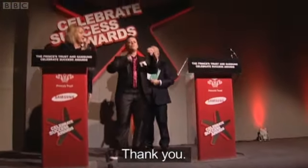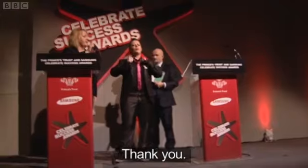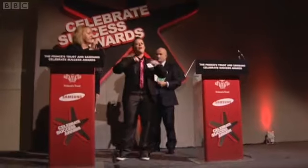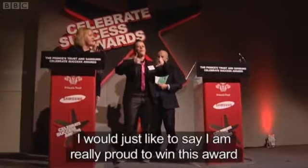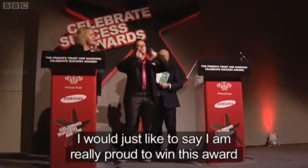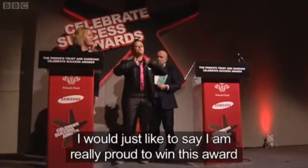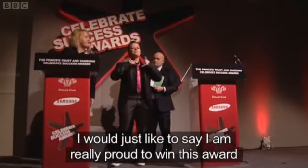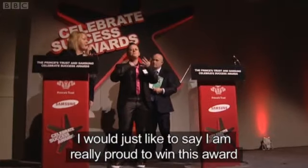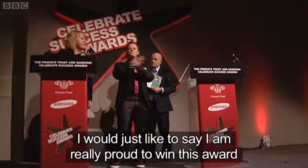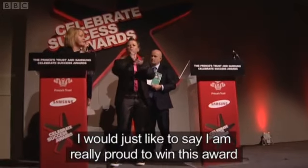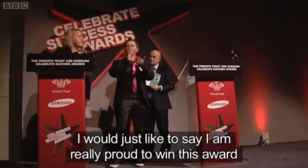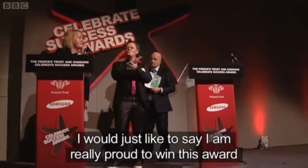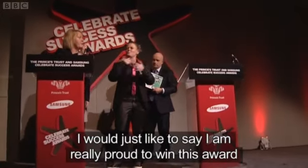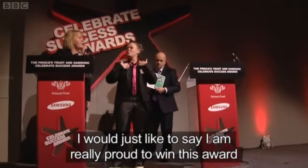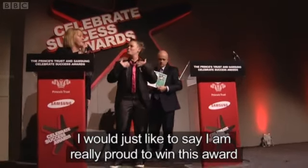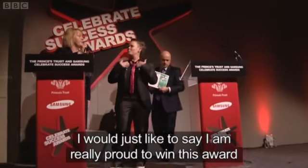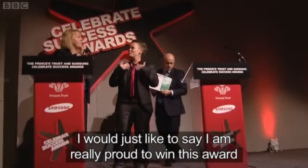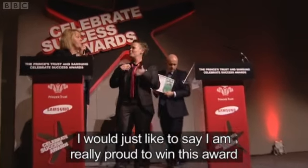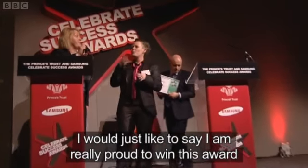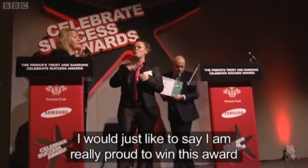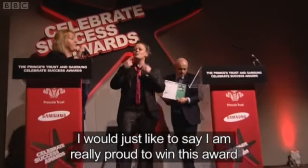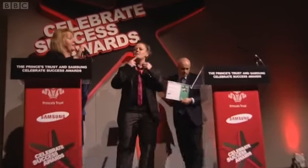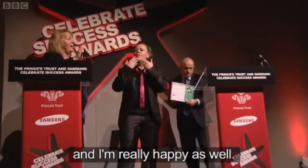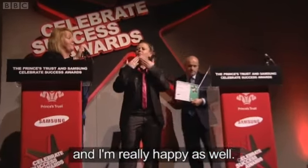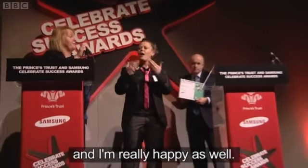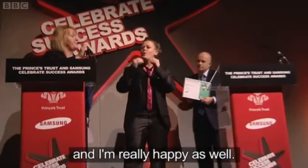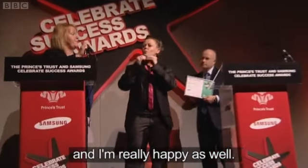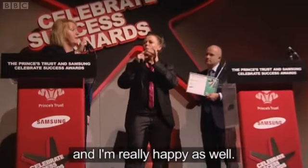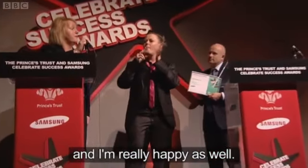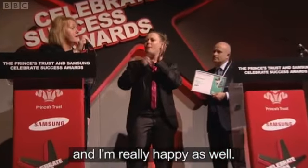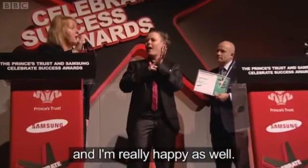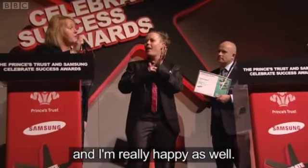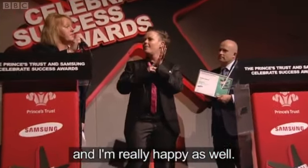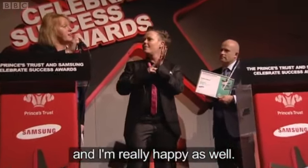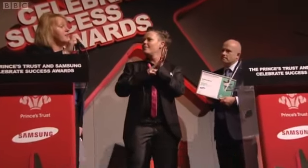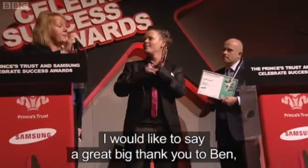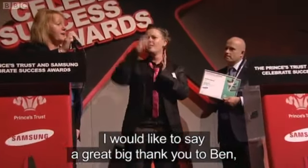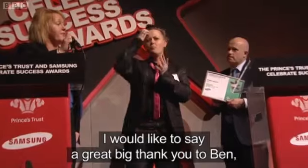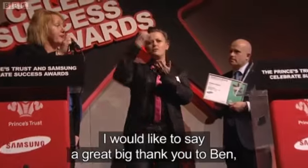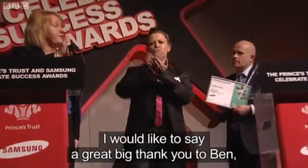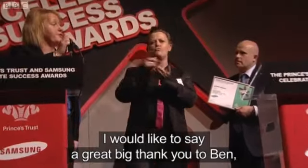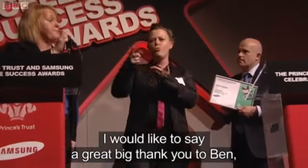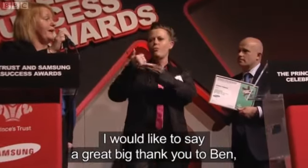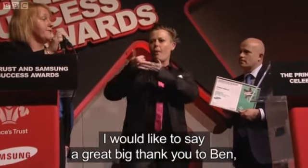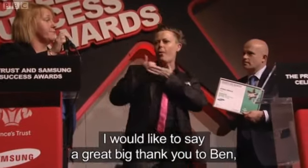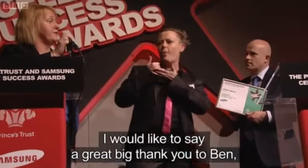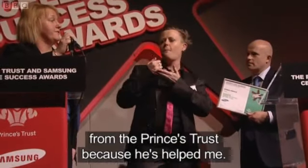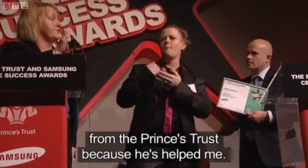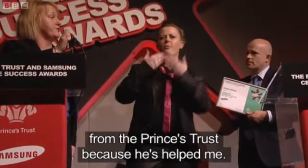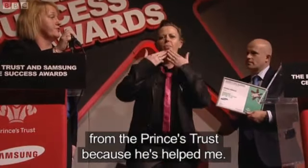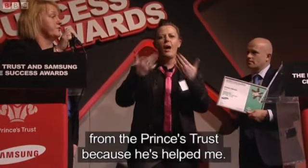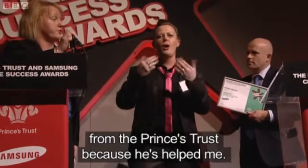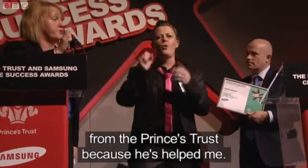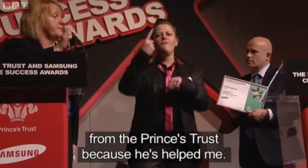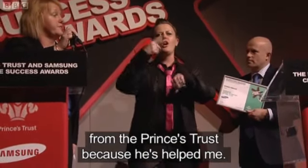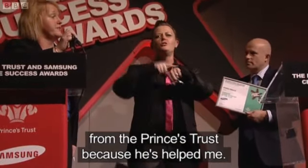I'm really proud to win this award, and I'm really happy as well. I want to say a great big thank you to Ben from Prince's Trust, because he's